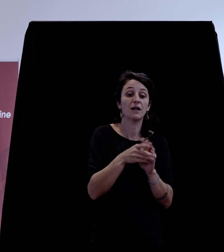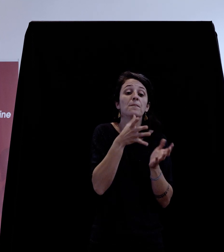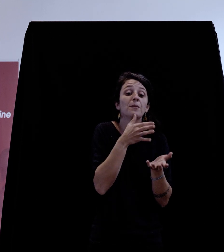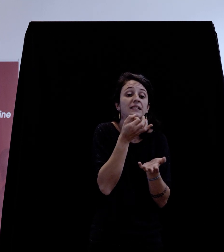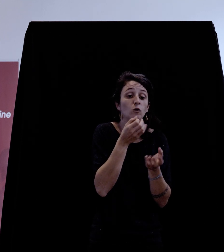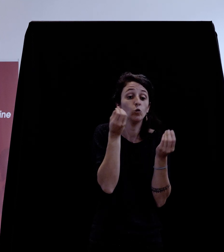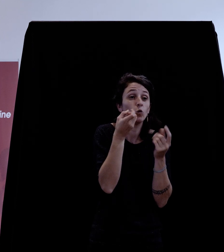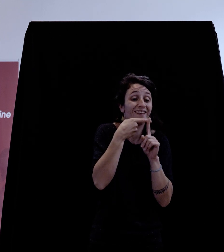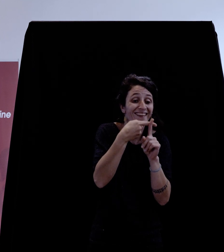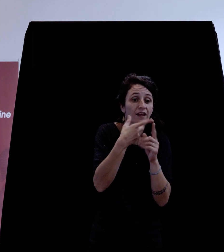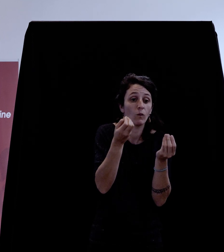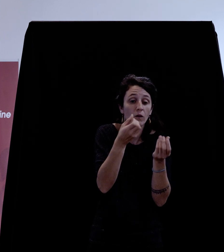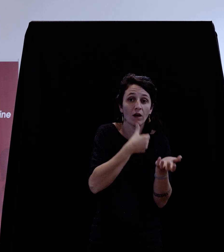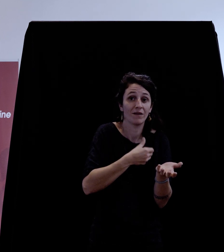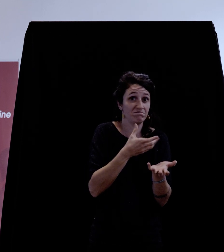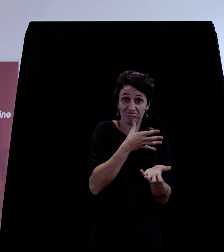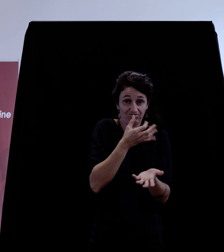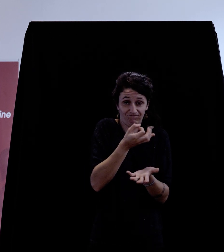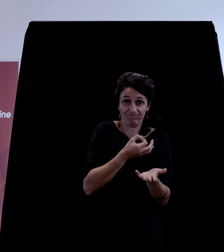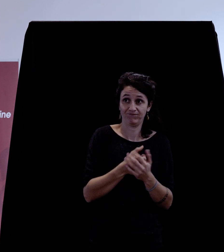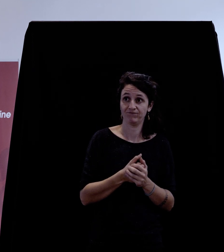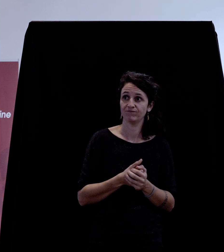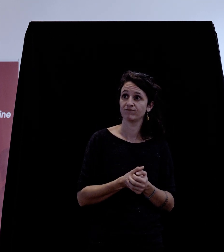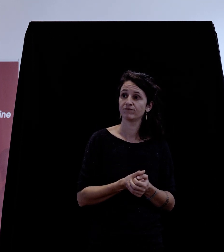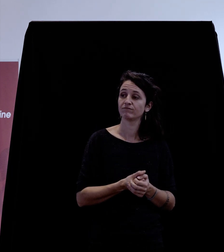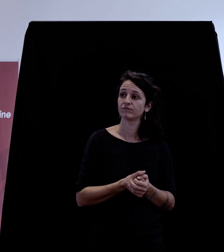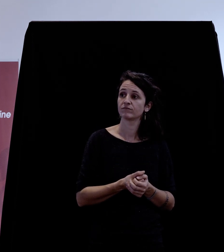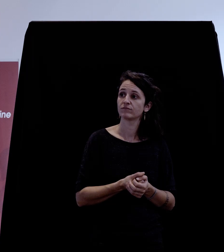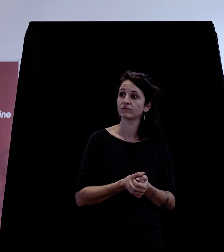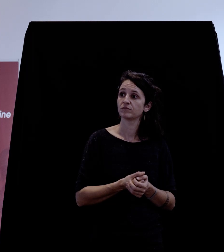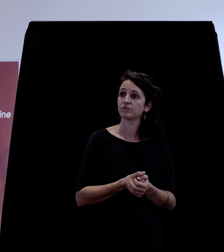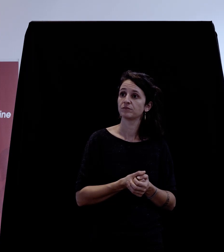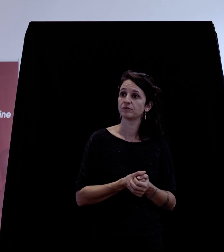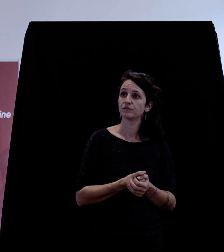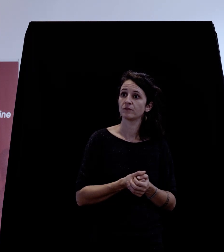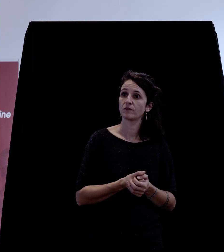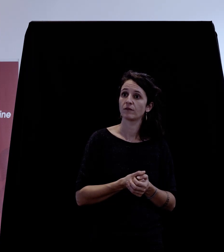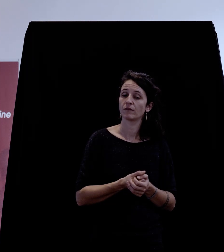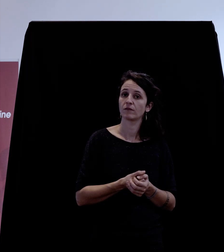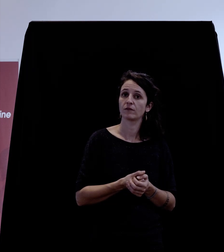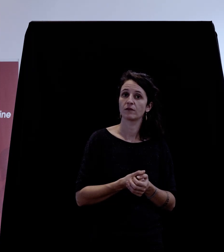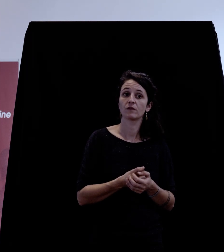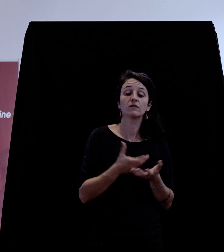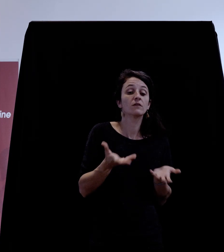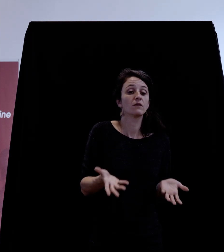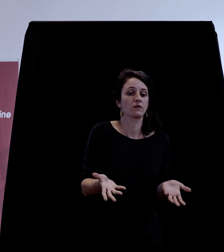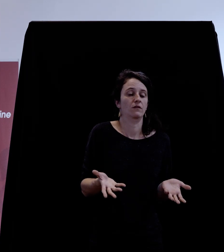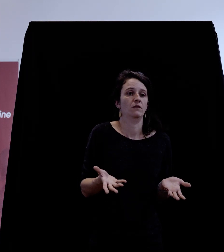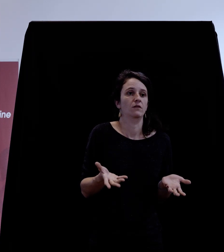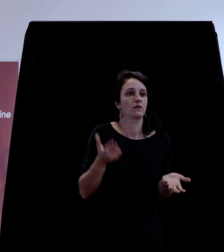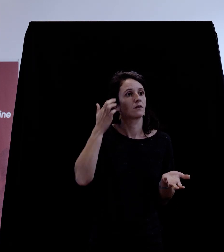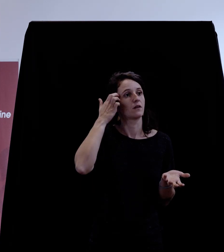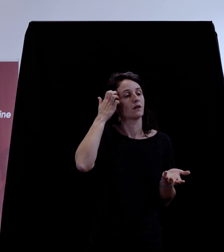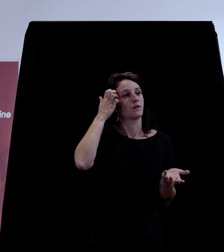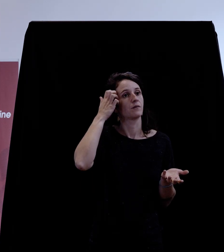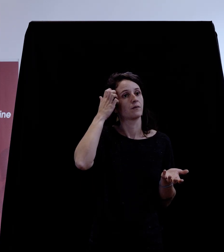So I think it becomes tolerated and ignored, and therefore we don't know that they're in pain until it's crisis level. And we don't want to have